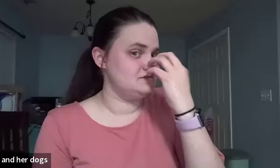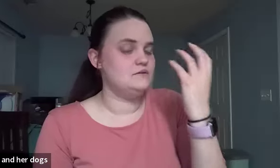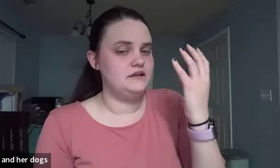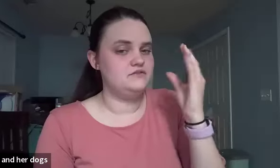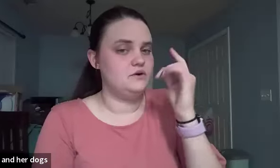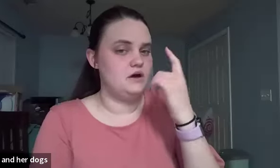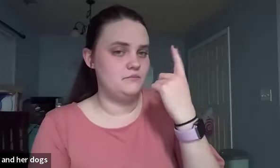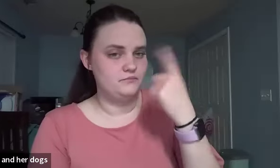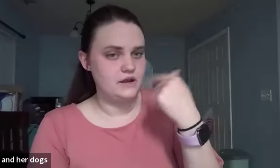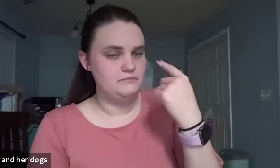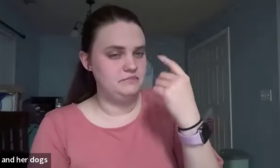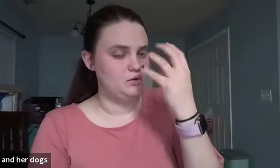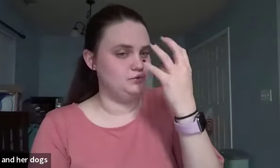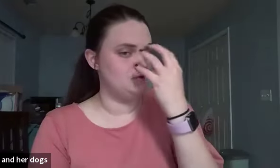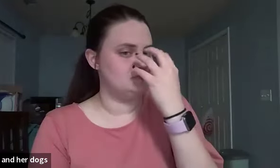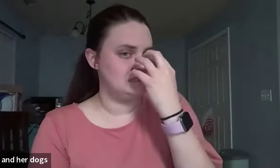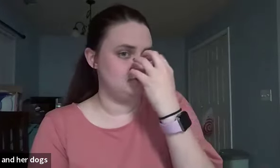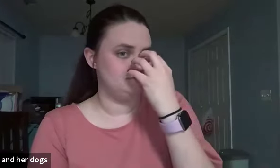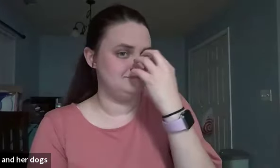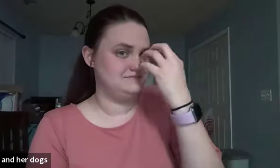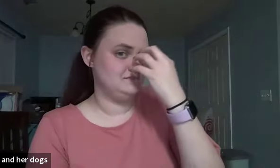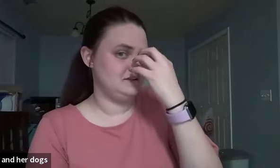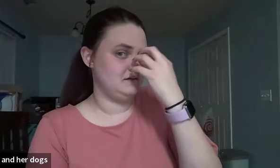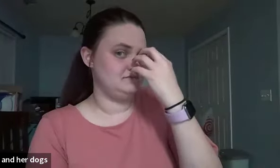So like the red big old nose, clown, clown.